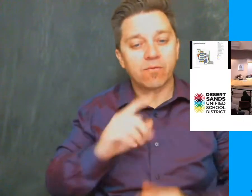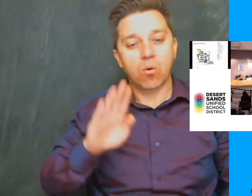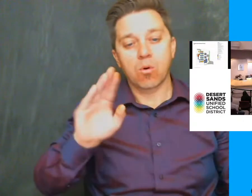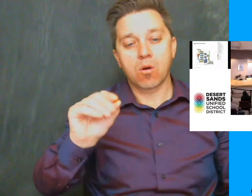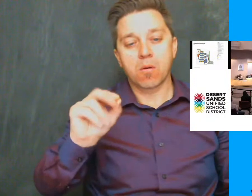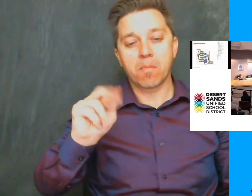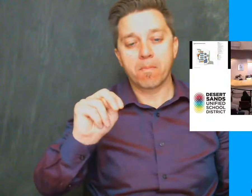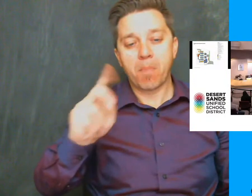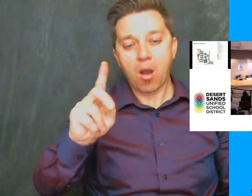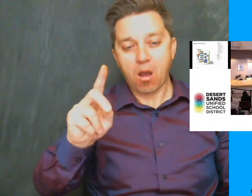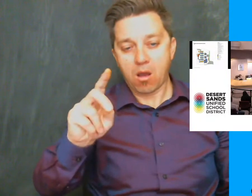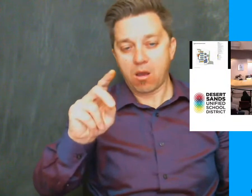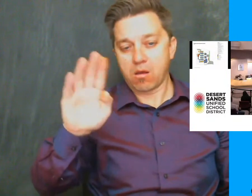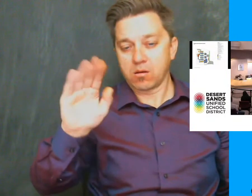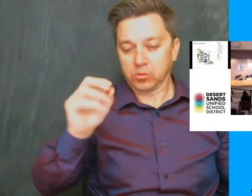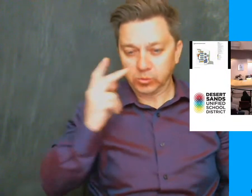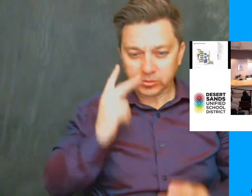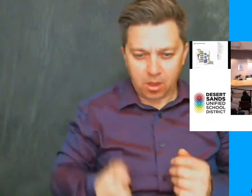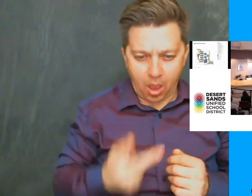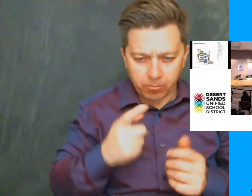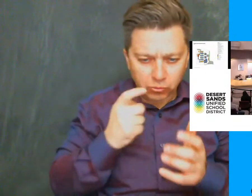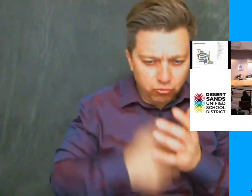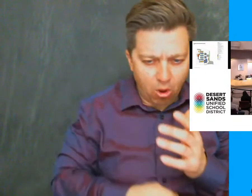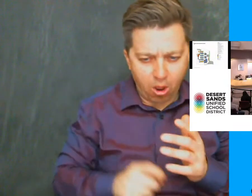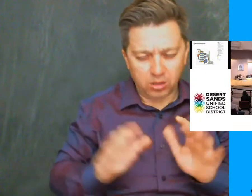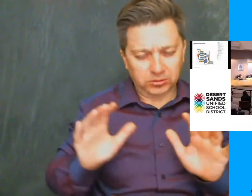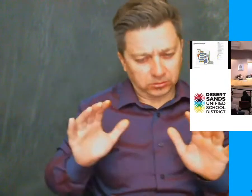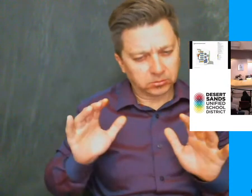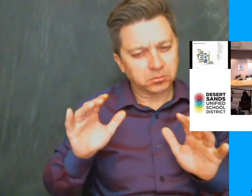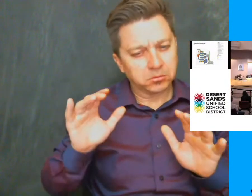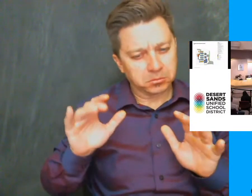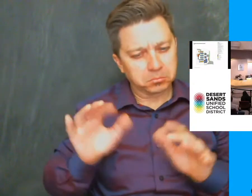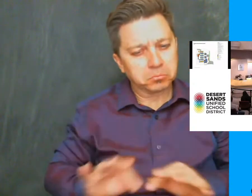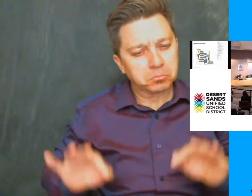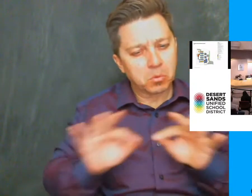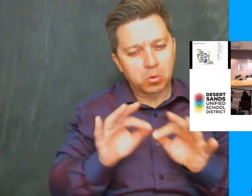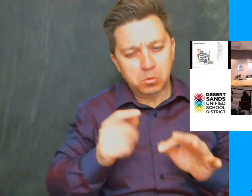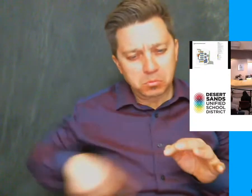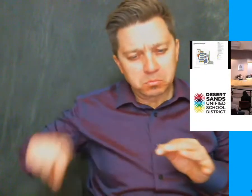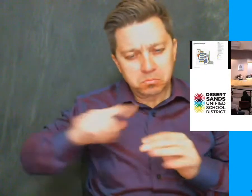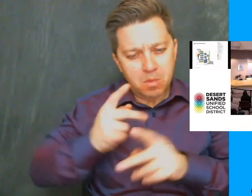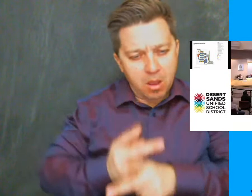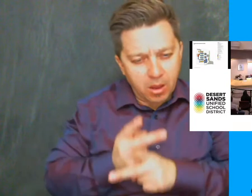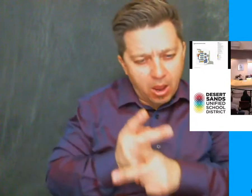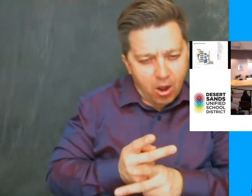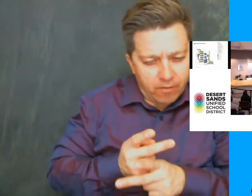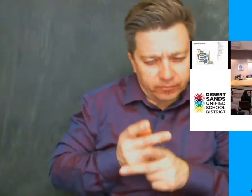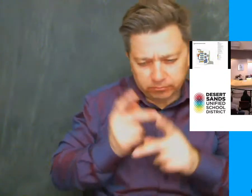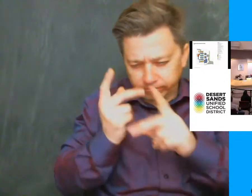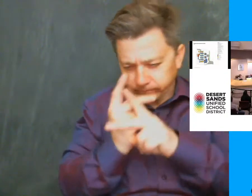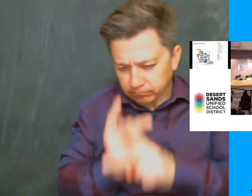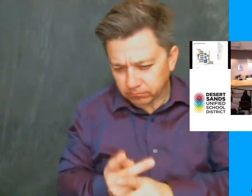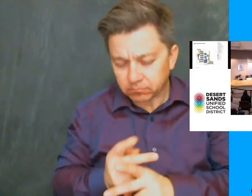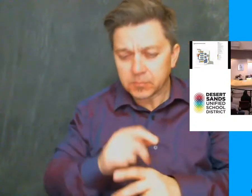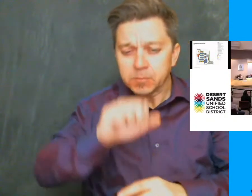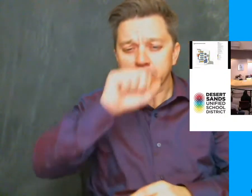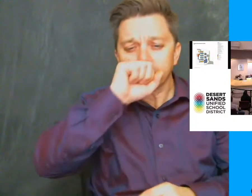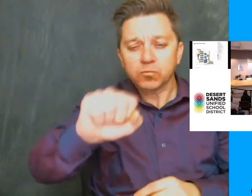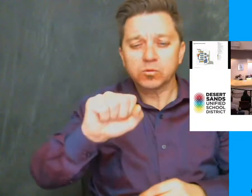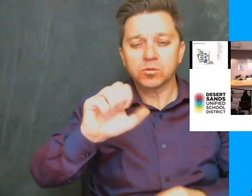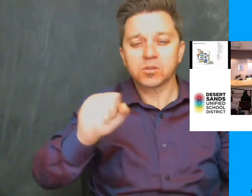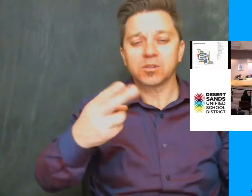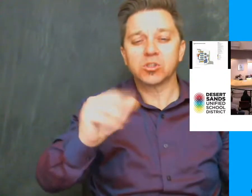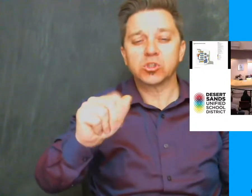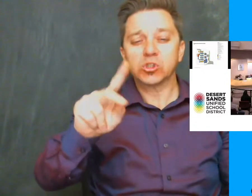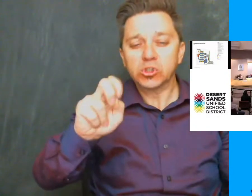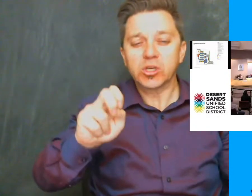will cost. So I think that we need to be very careful about that. I also love the idea about shade structures. I agree totally.